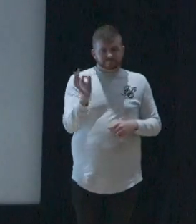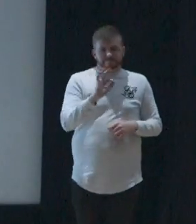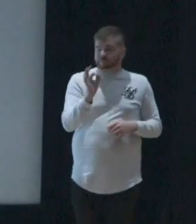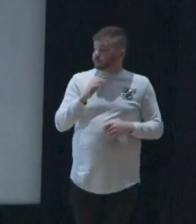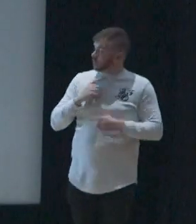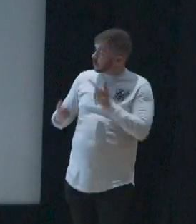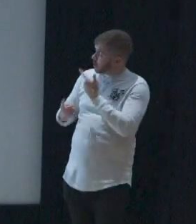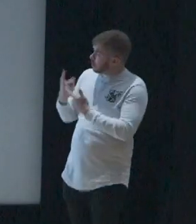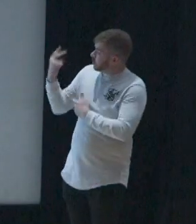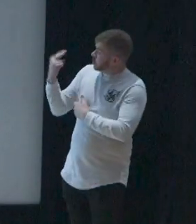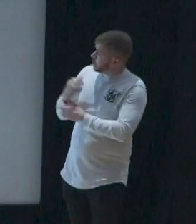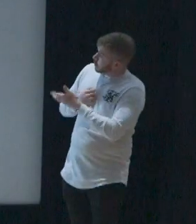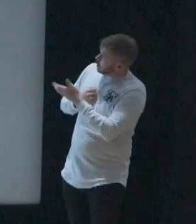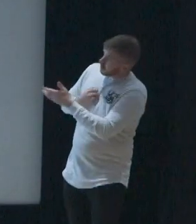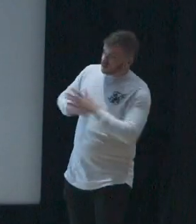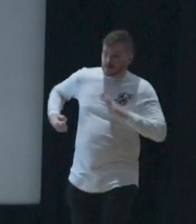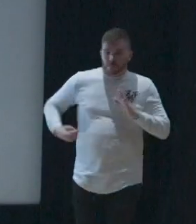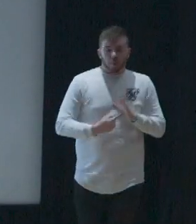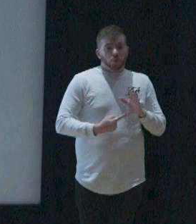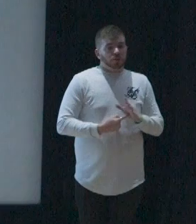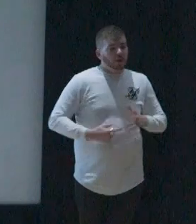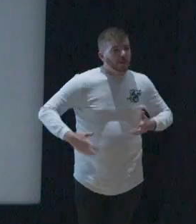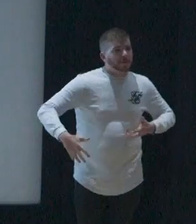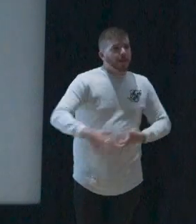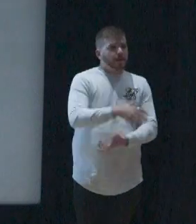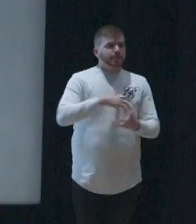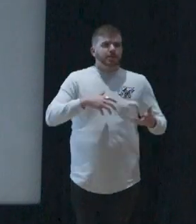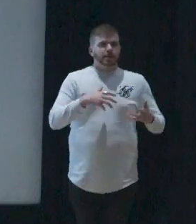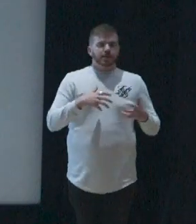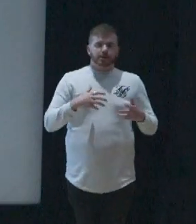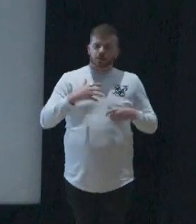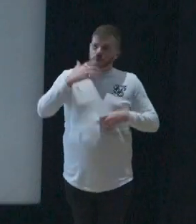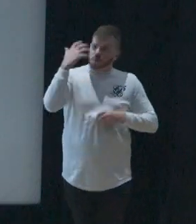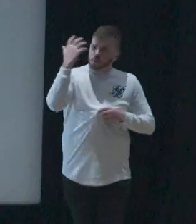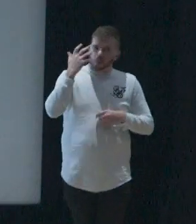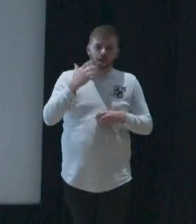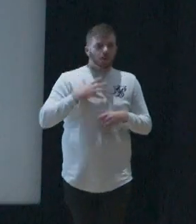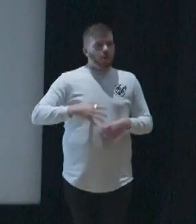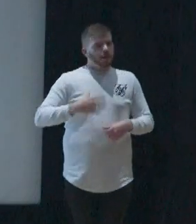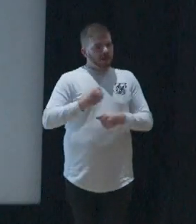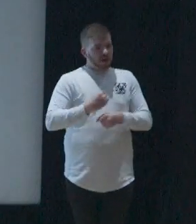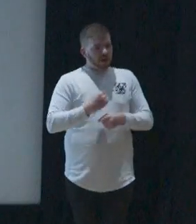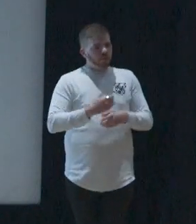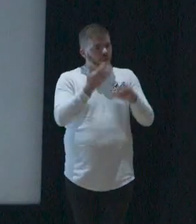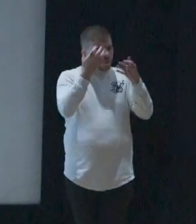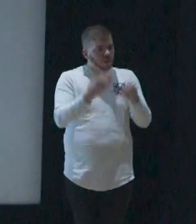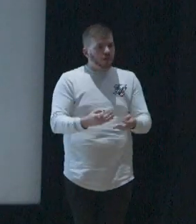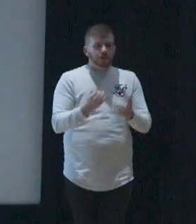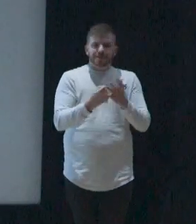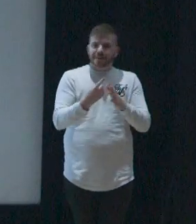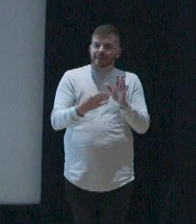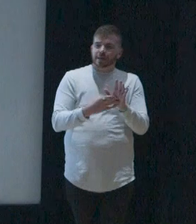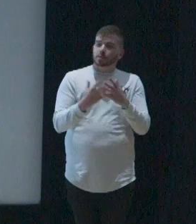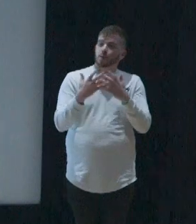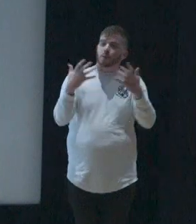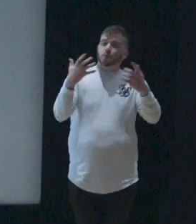Here's another design pillar that was very important for our game, complexity. We wanted this game to appeal to a Steam audience, and we were trying